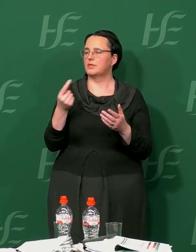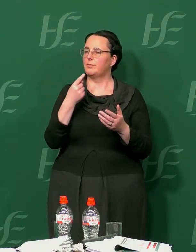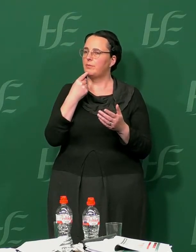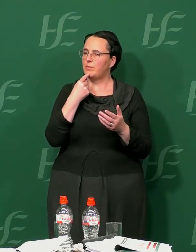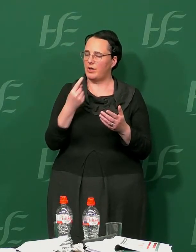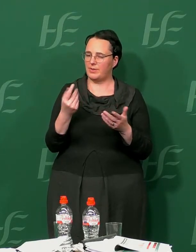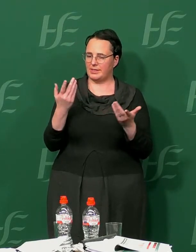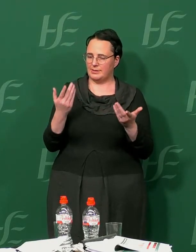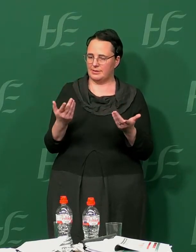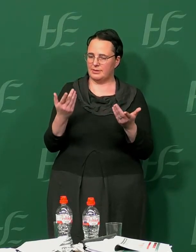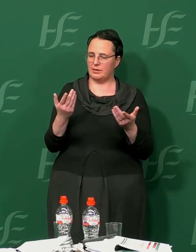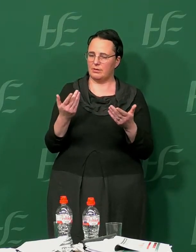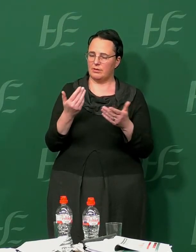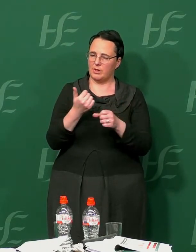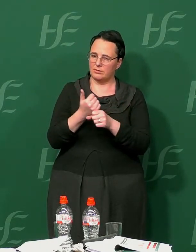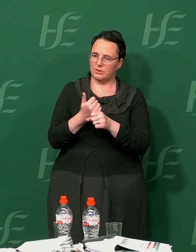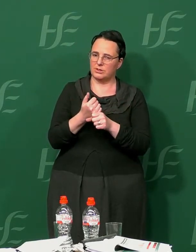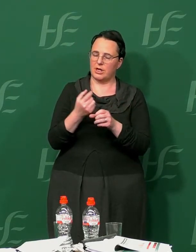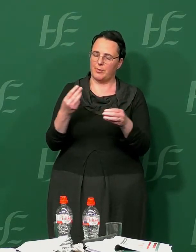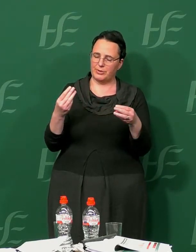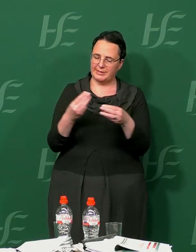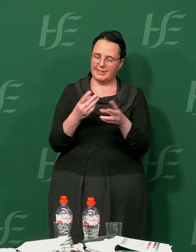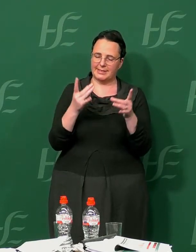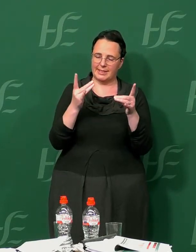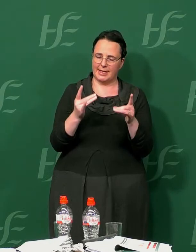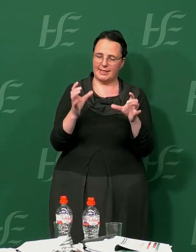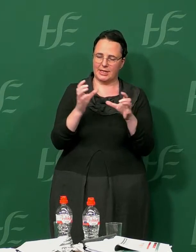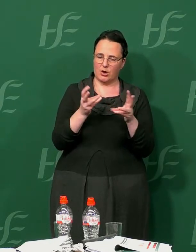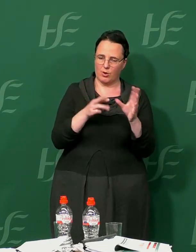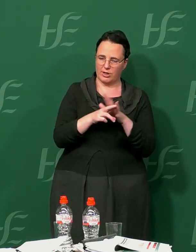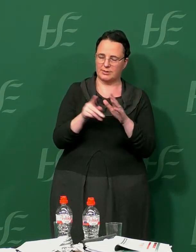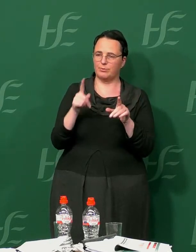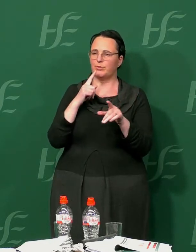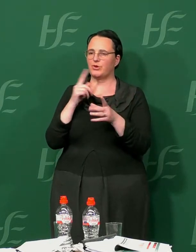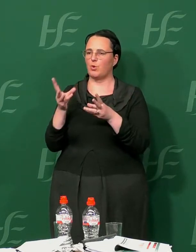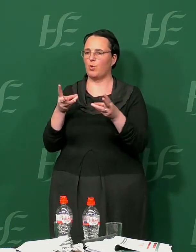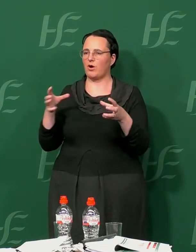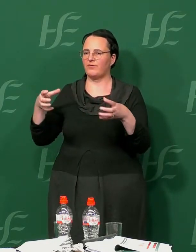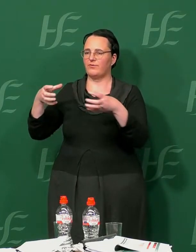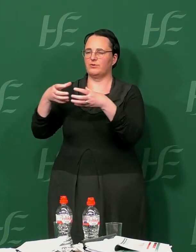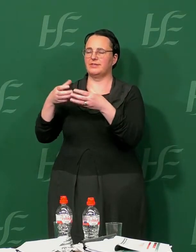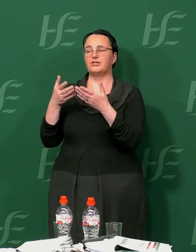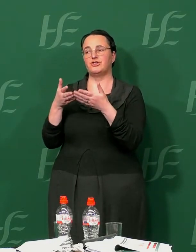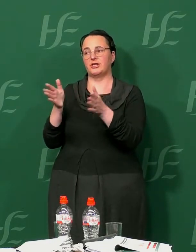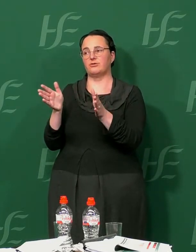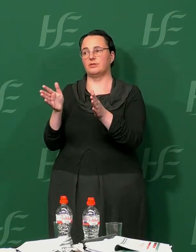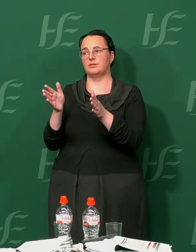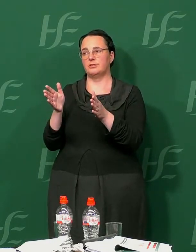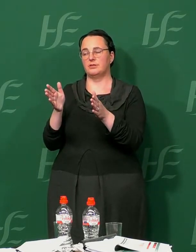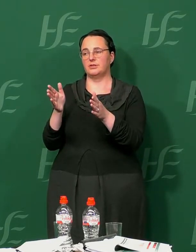about protecting not just healthcare workers, workforce in general, not just frontline